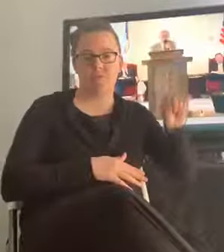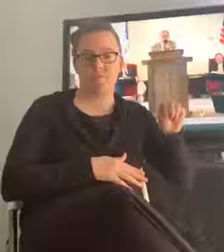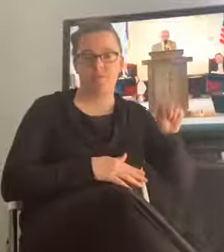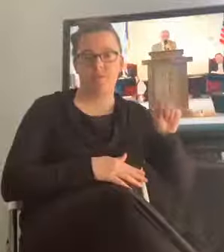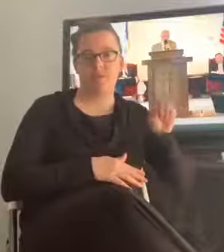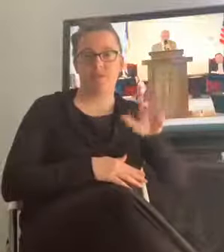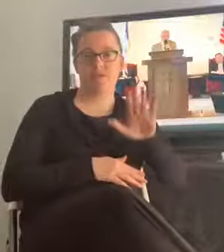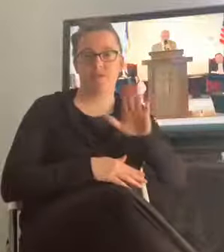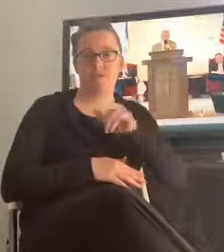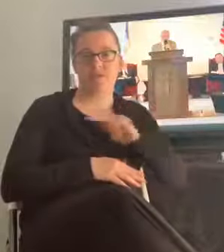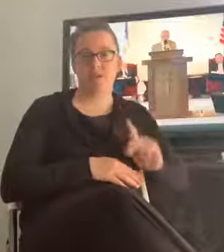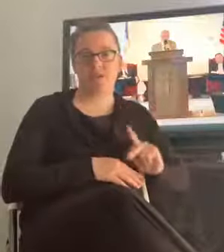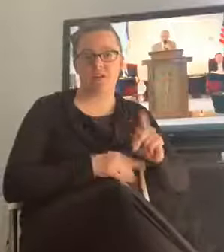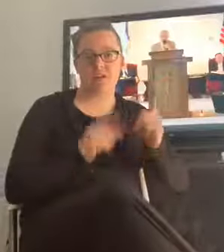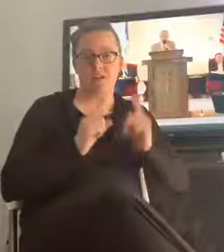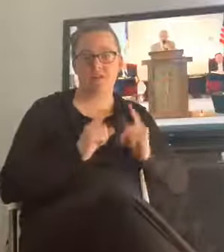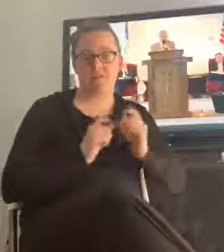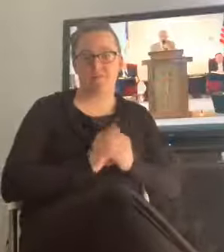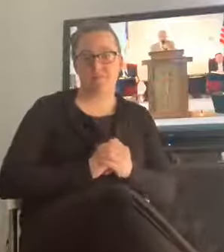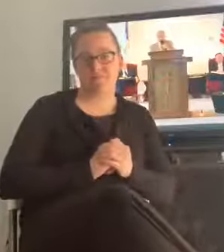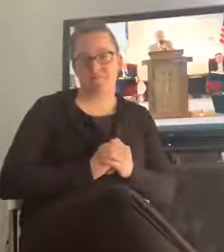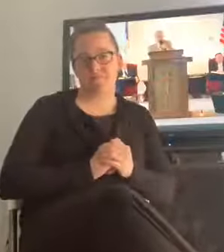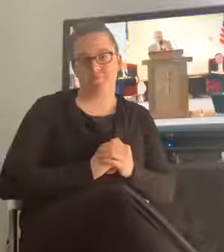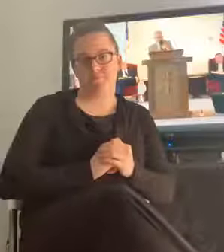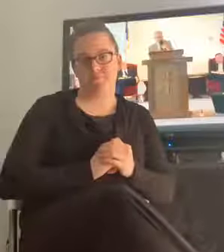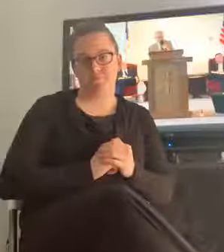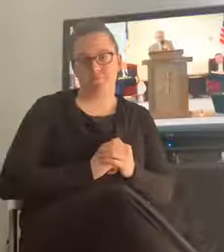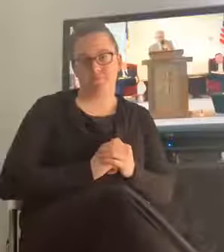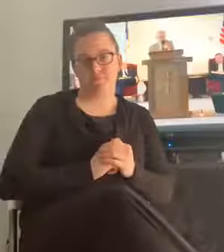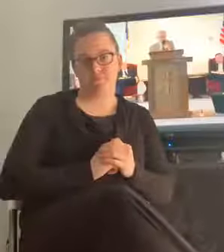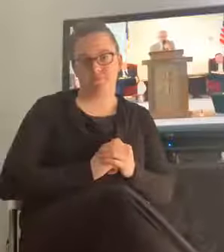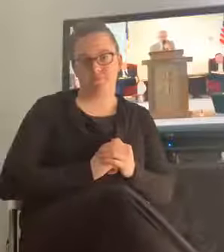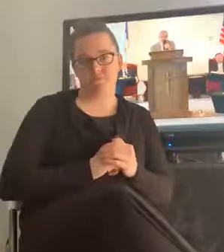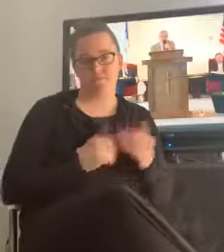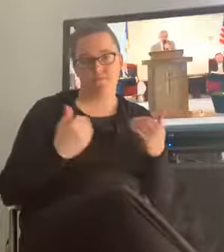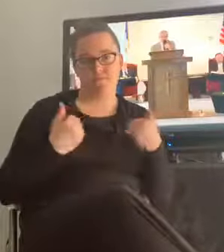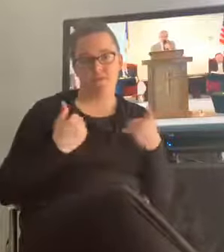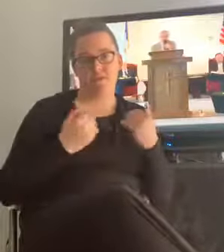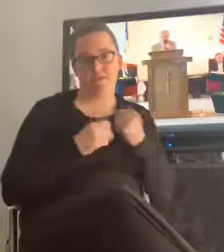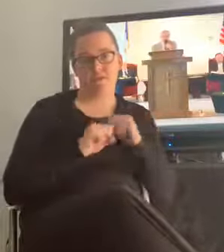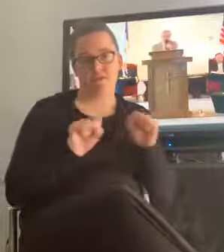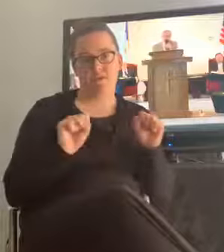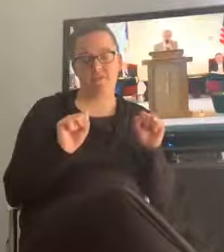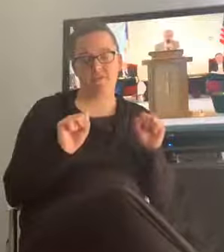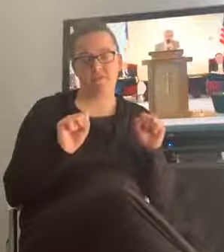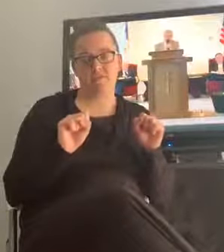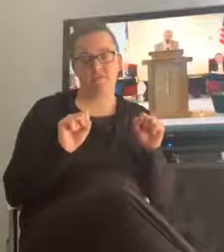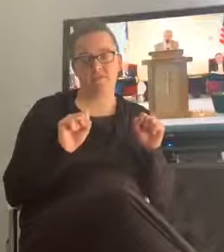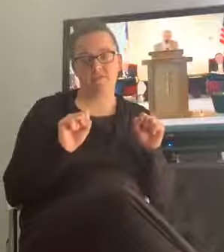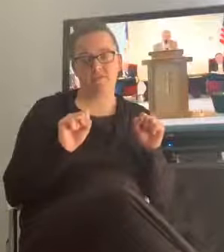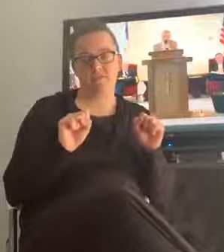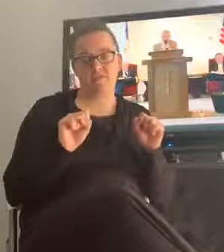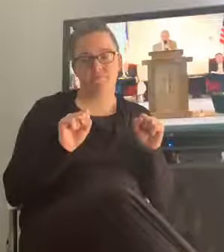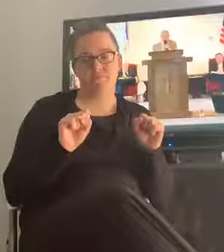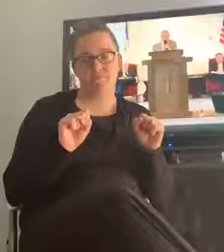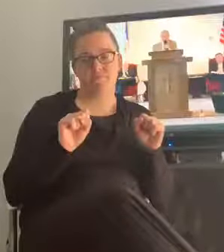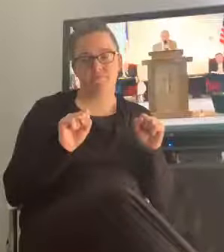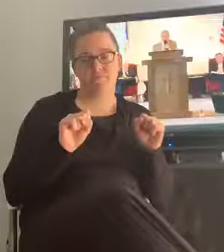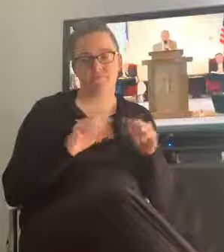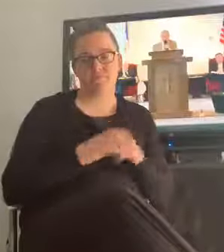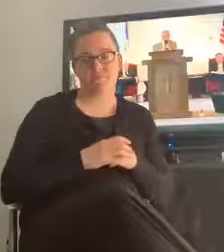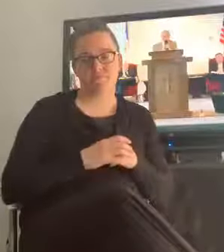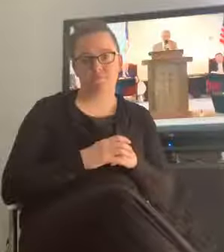thee. He is just and having salvation, lowly and